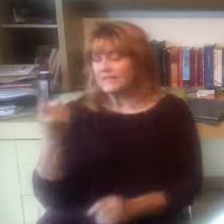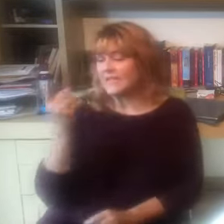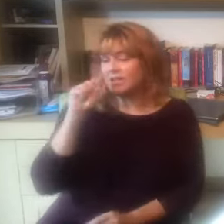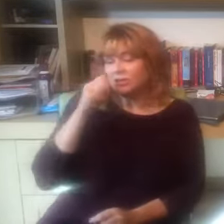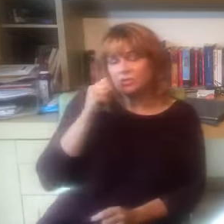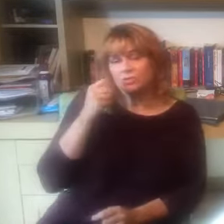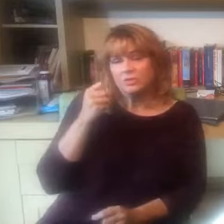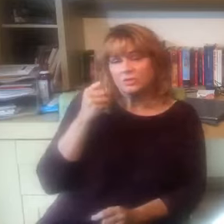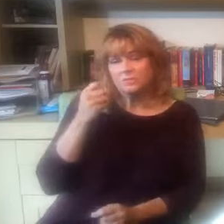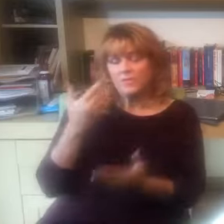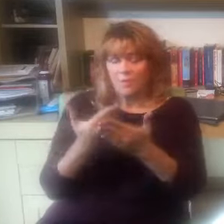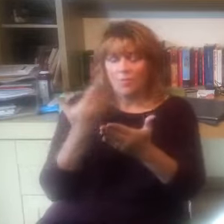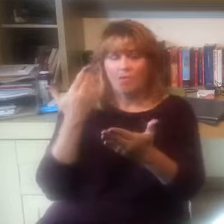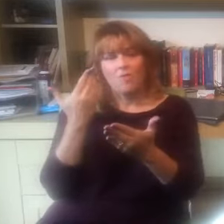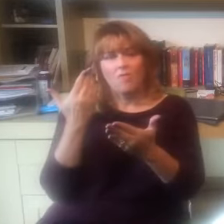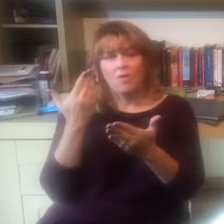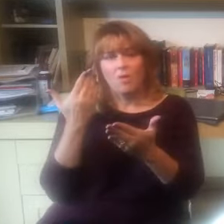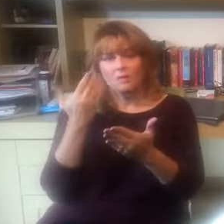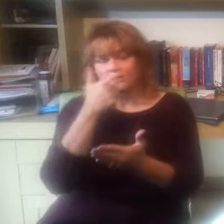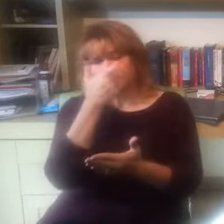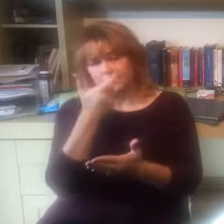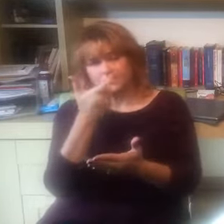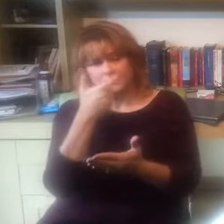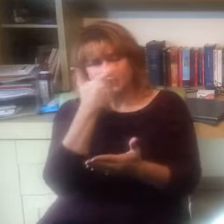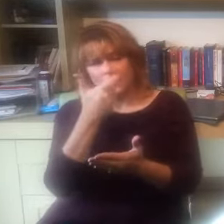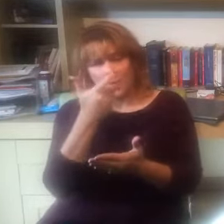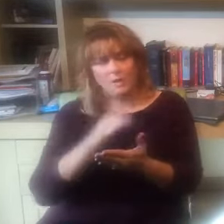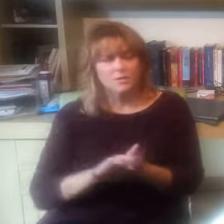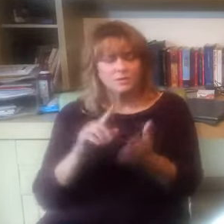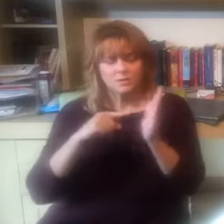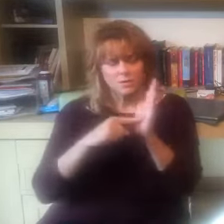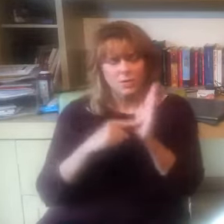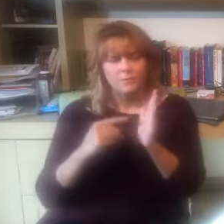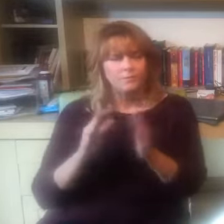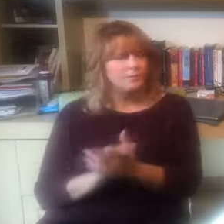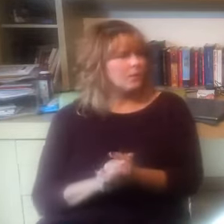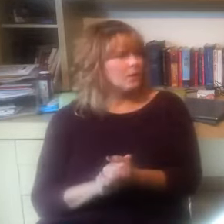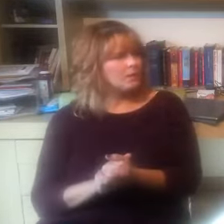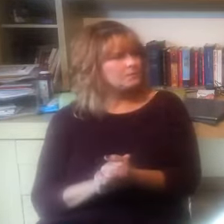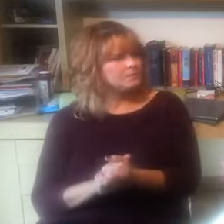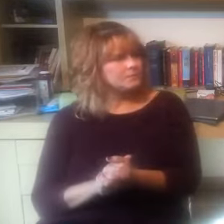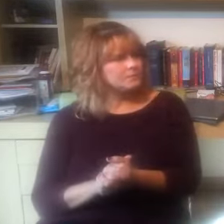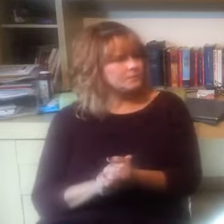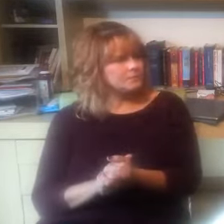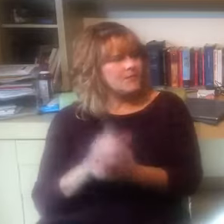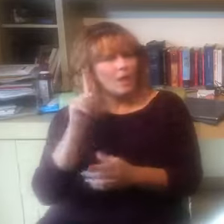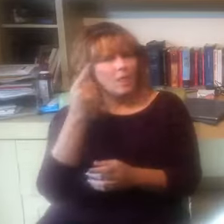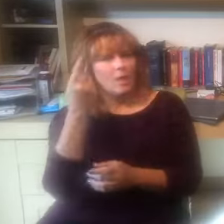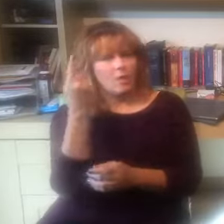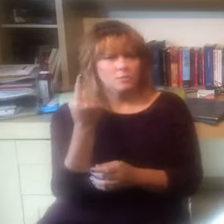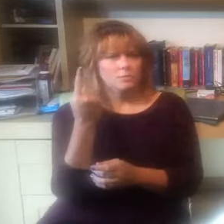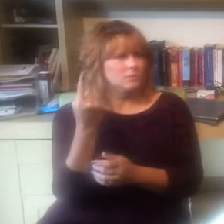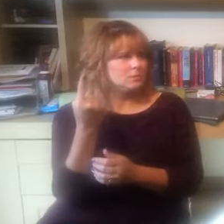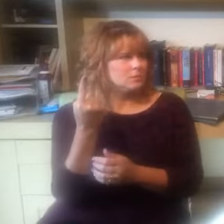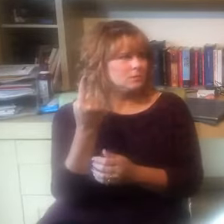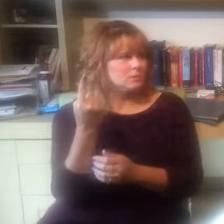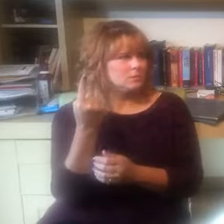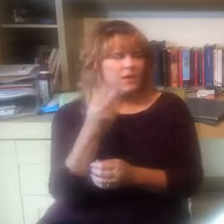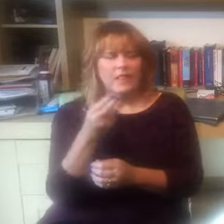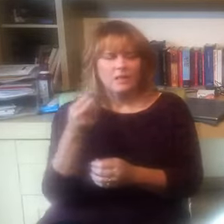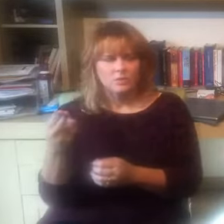we came on camera and started doing the show that this is the only,